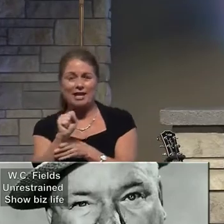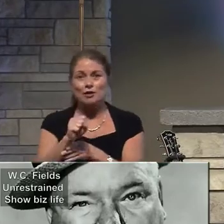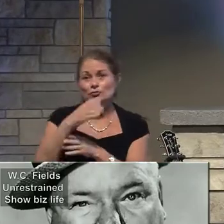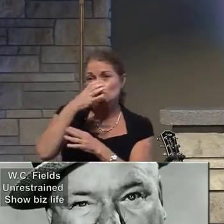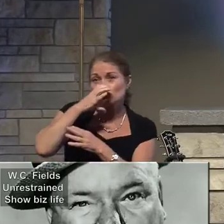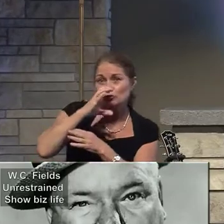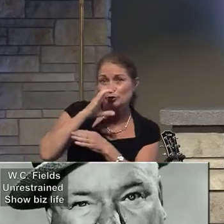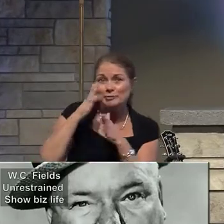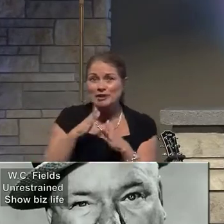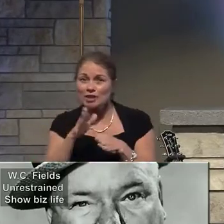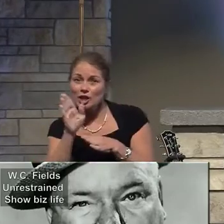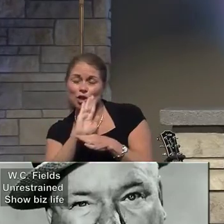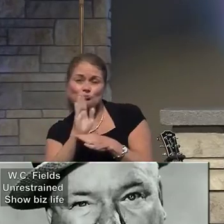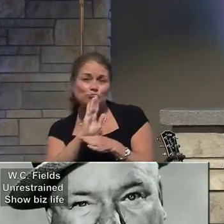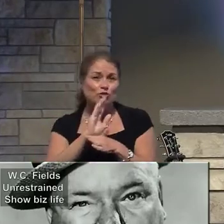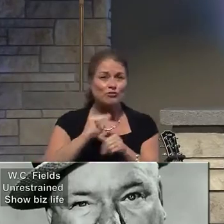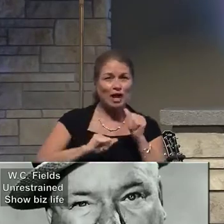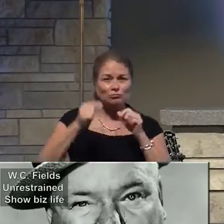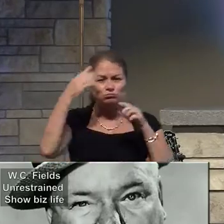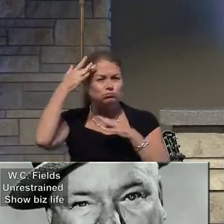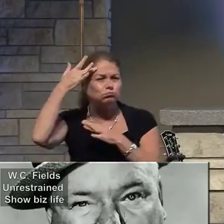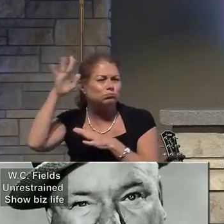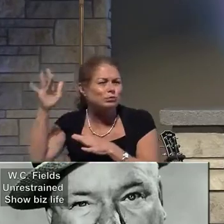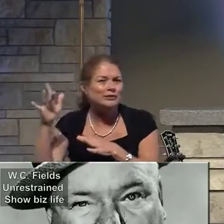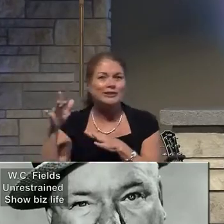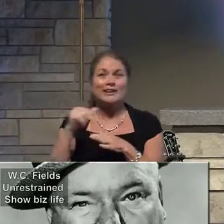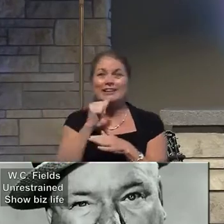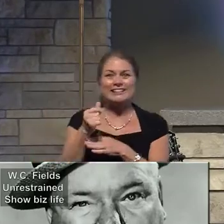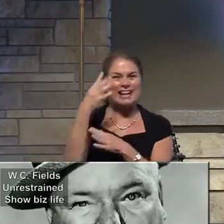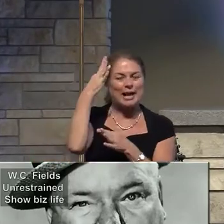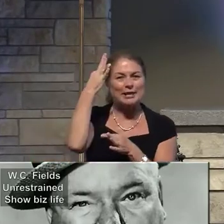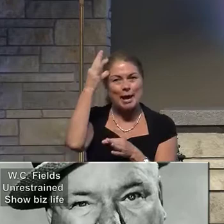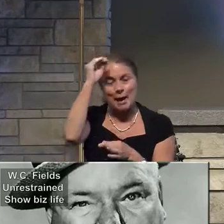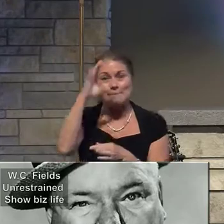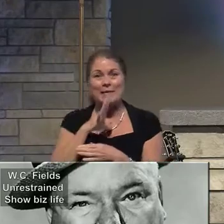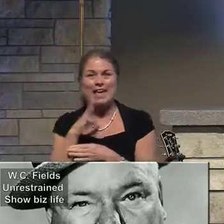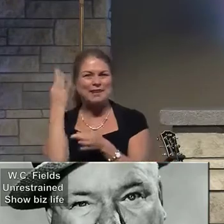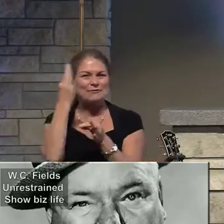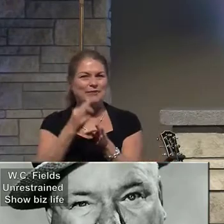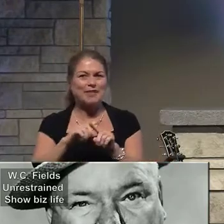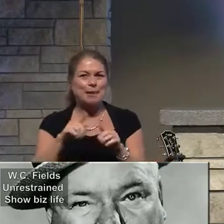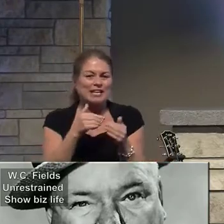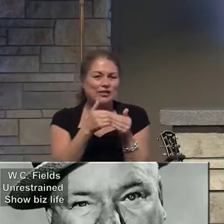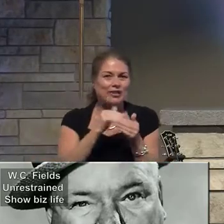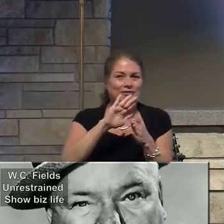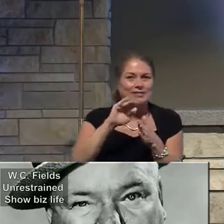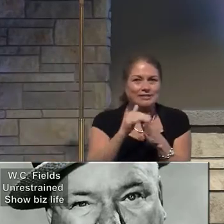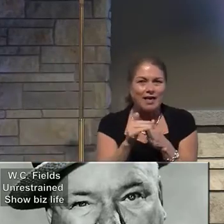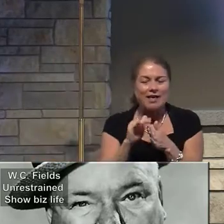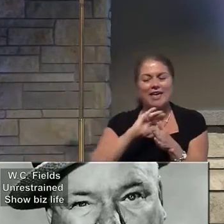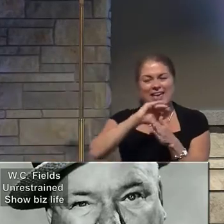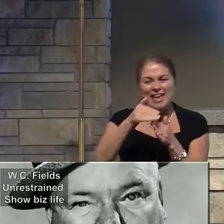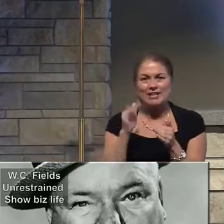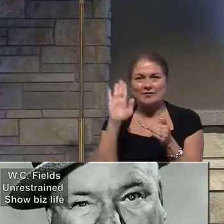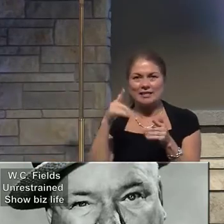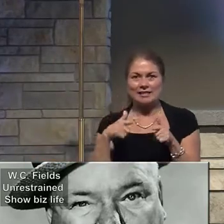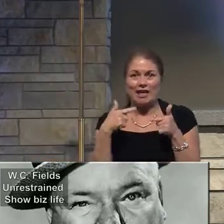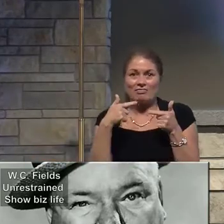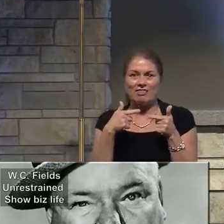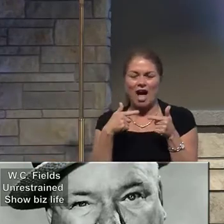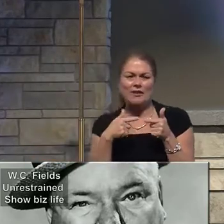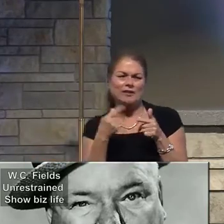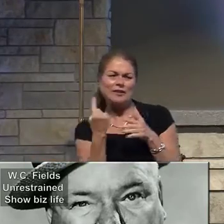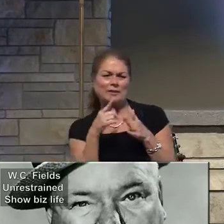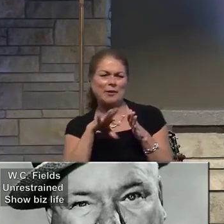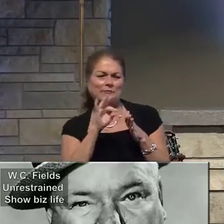and movie actor. He was not a man of faith, but as his life was coming to an end, one day he was found reading the Bible. And one